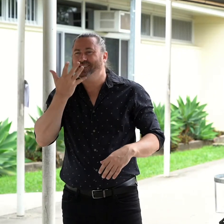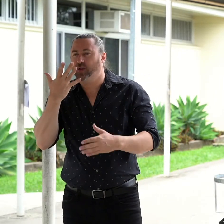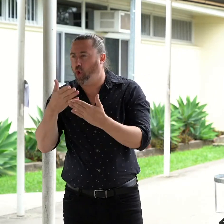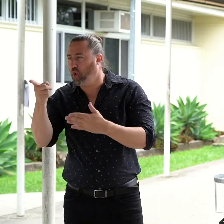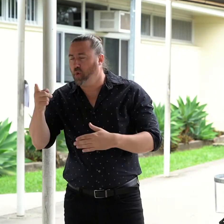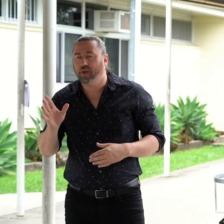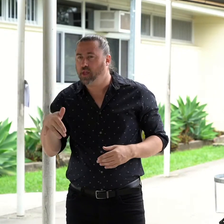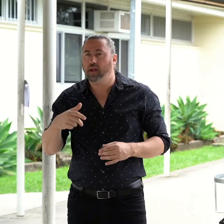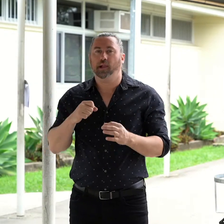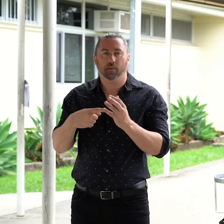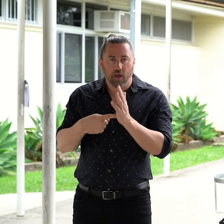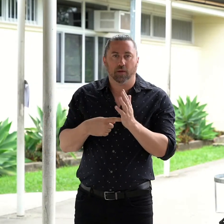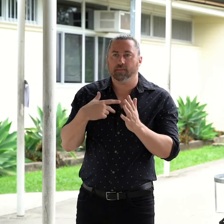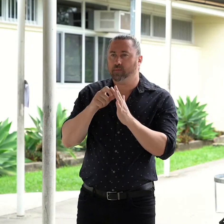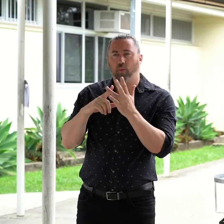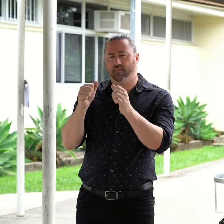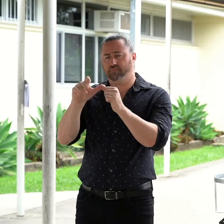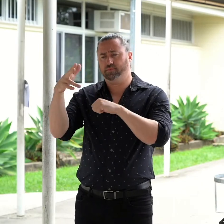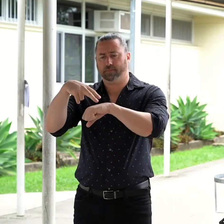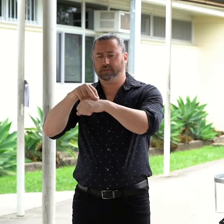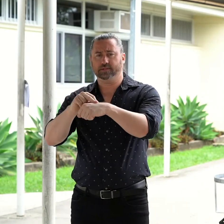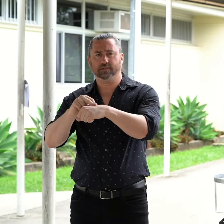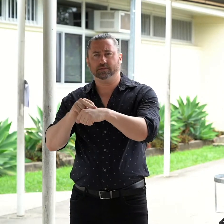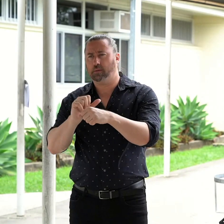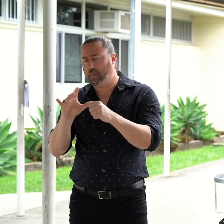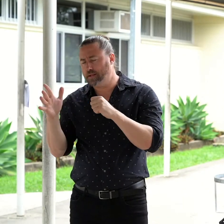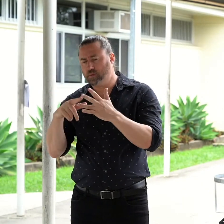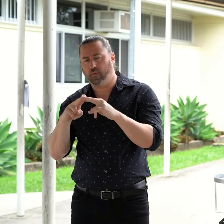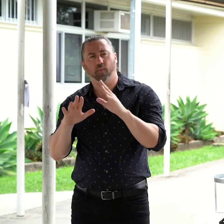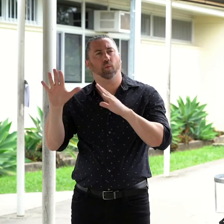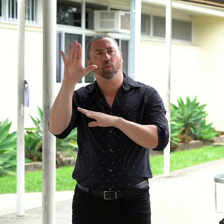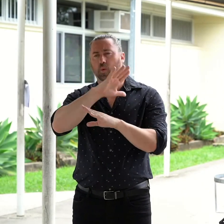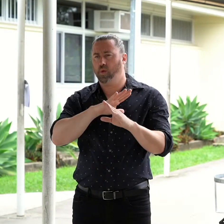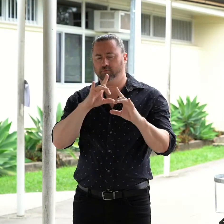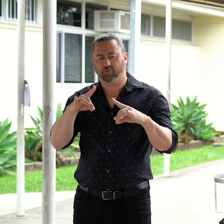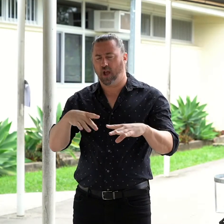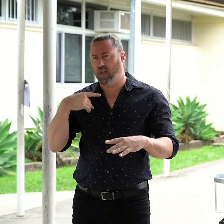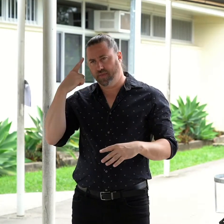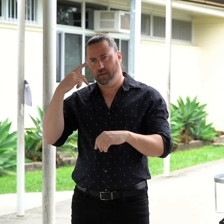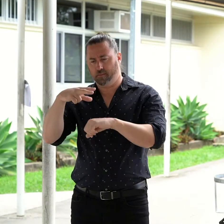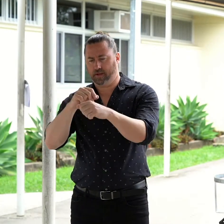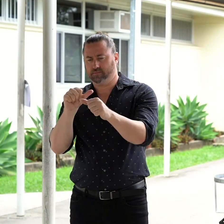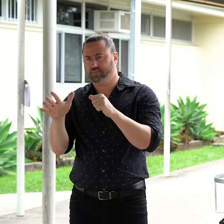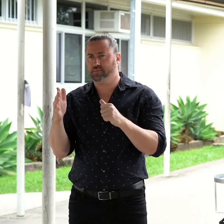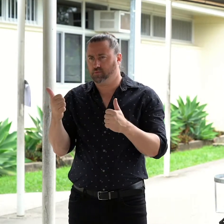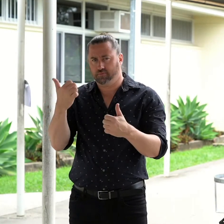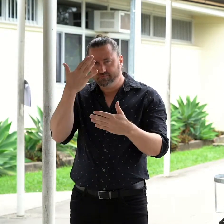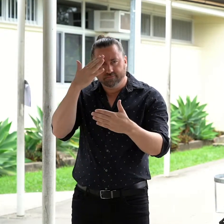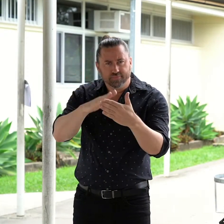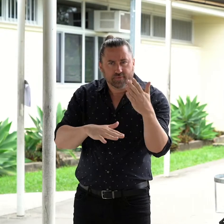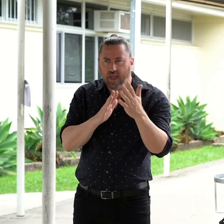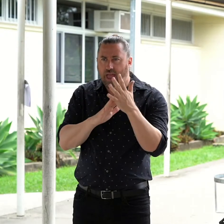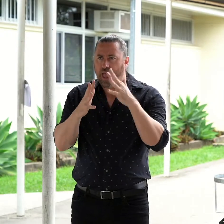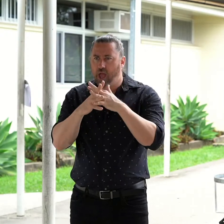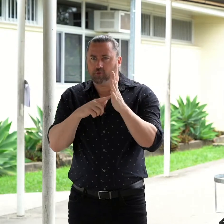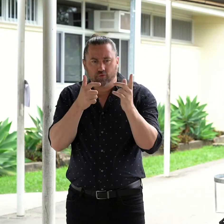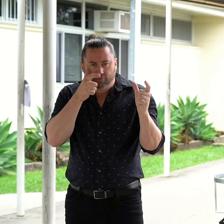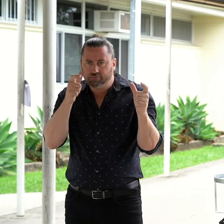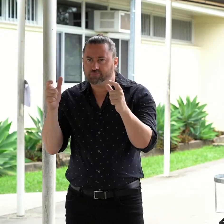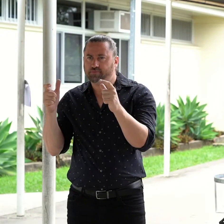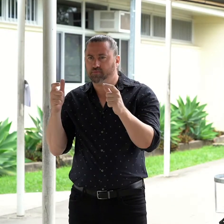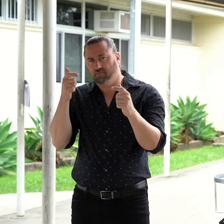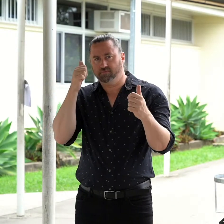we actually do have one of the best police services in the nation here in Queensland. One, because they're very experienced around protecting